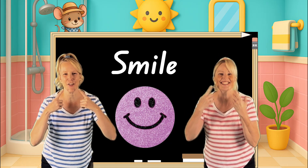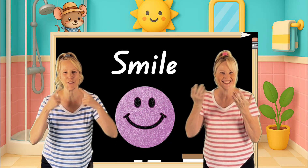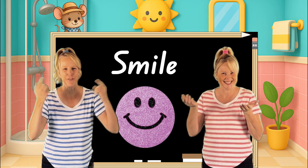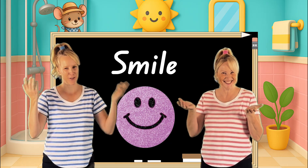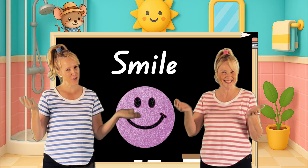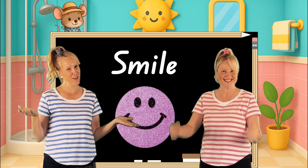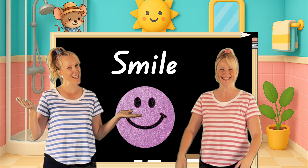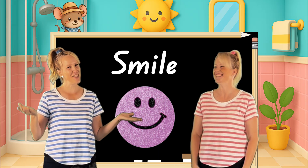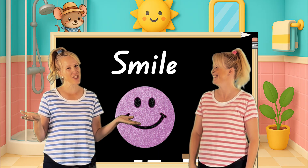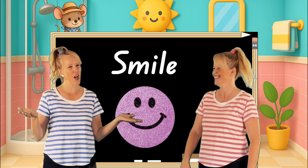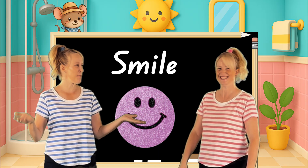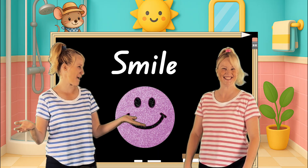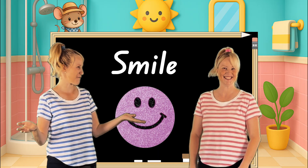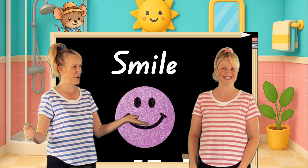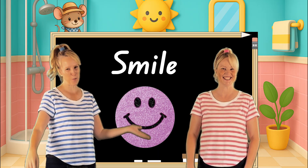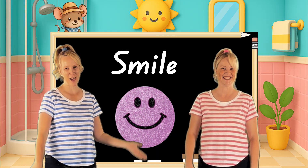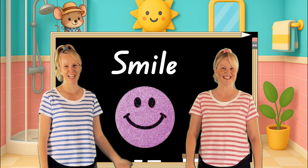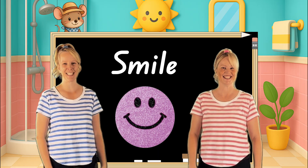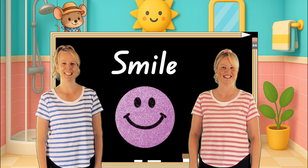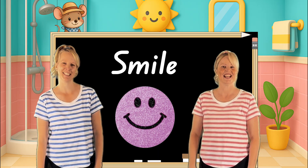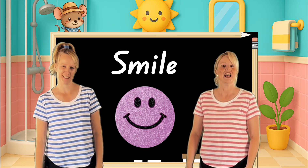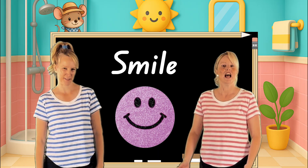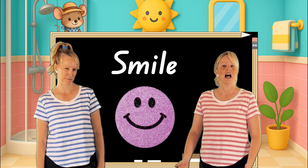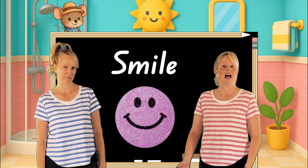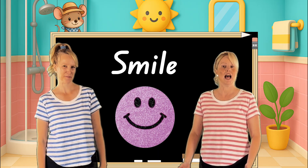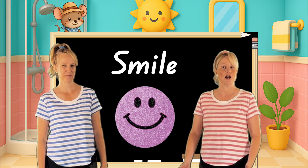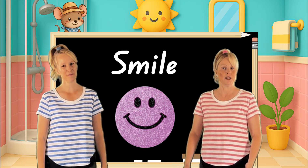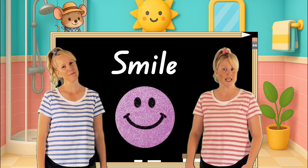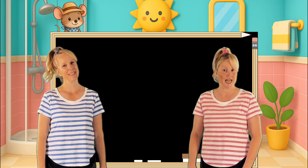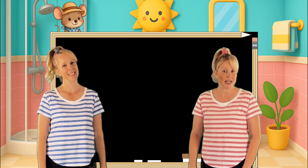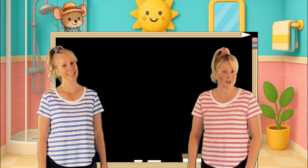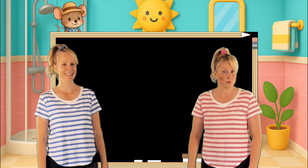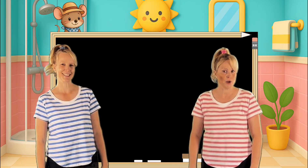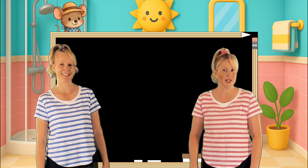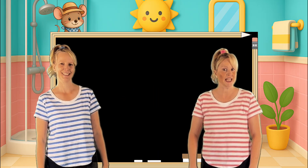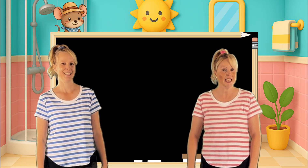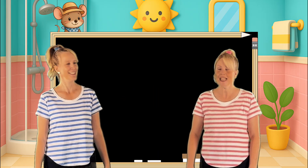Smile. Great job, everyone. Our next word is